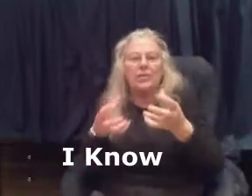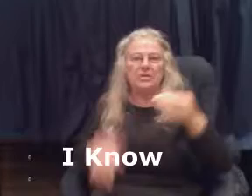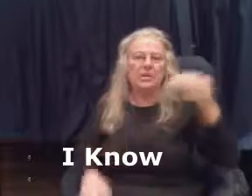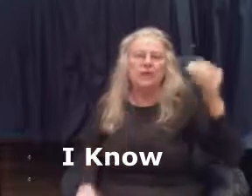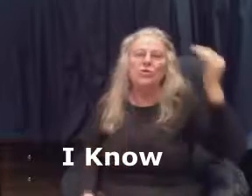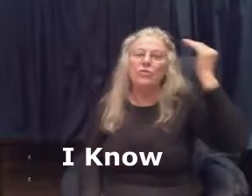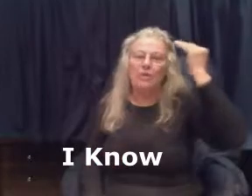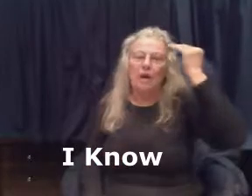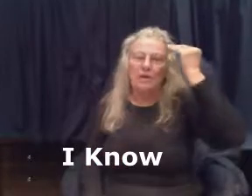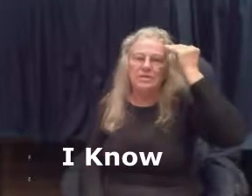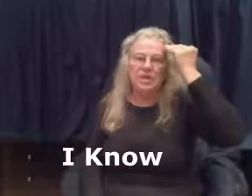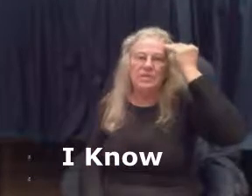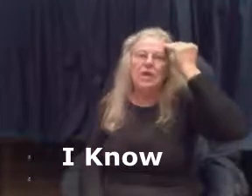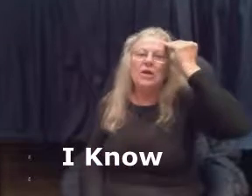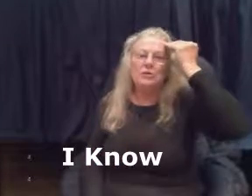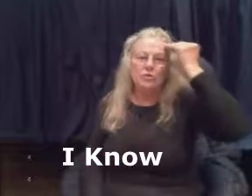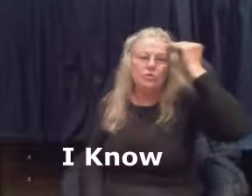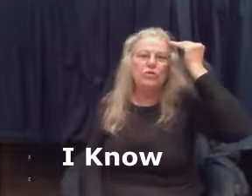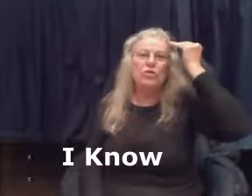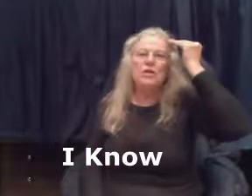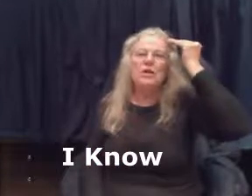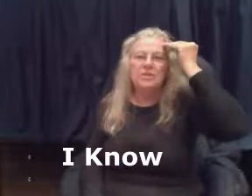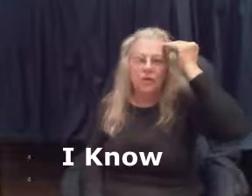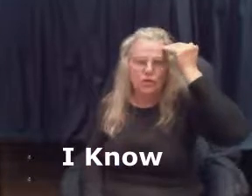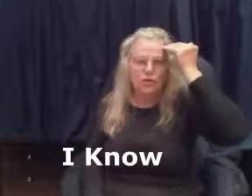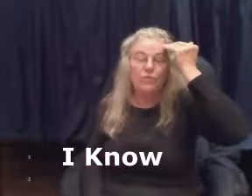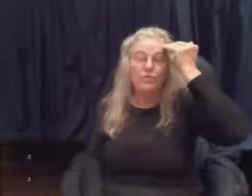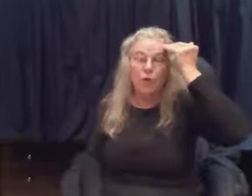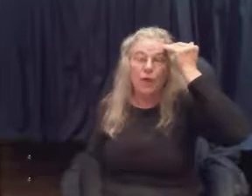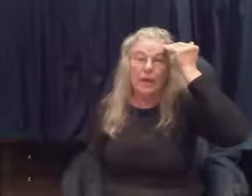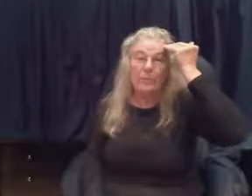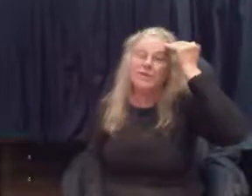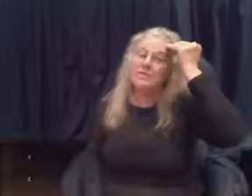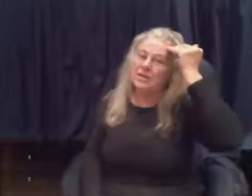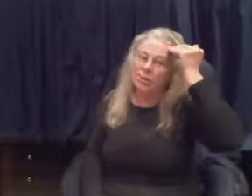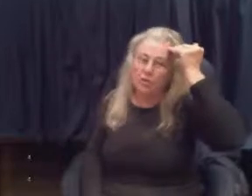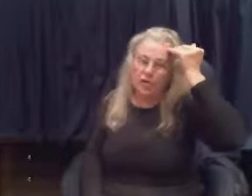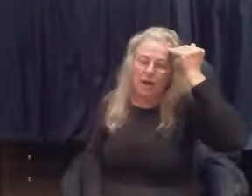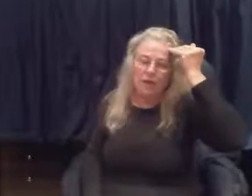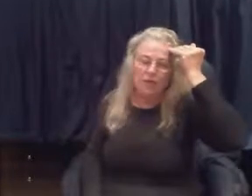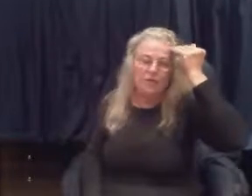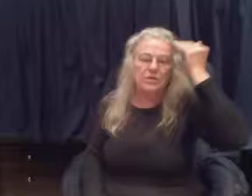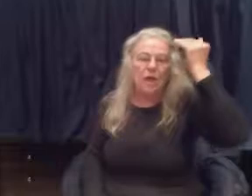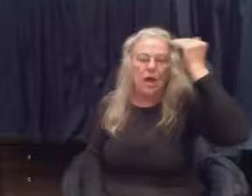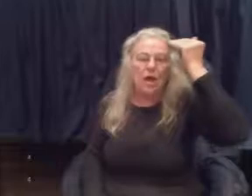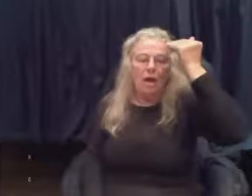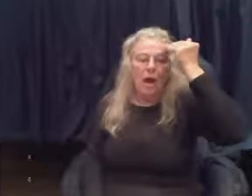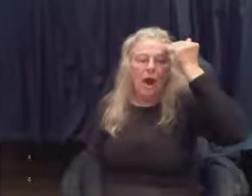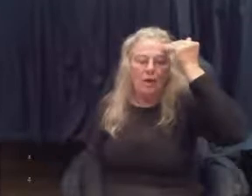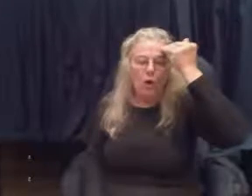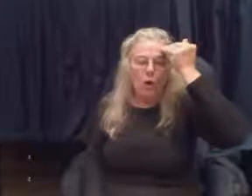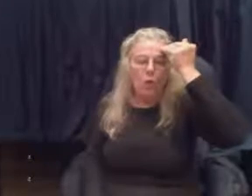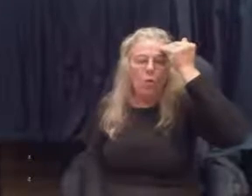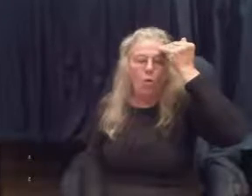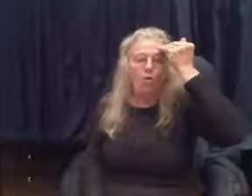encompassed into the concept. So you just touch your forehead because that's where your knowledge is. I know or